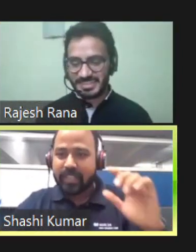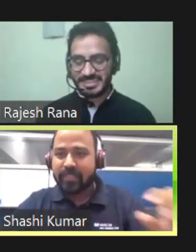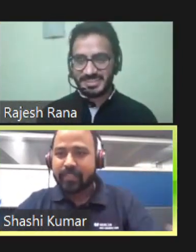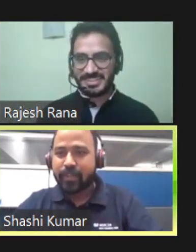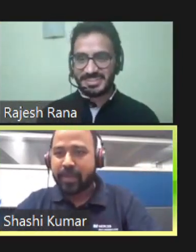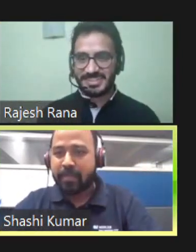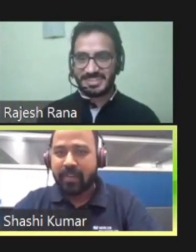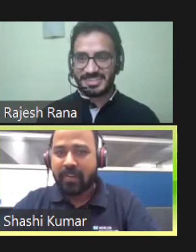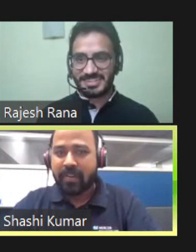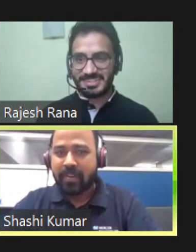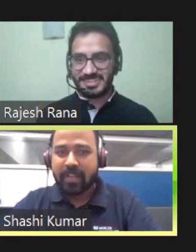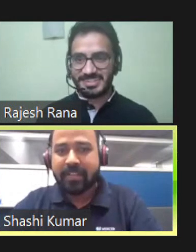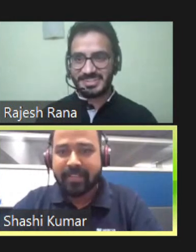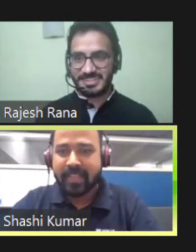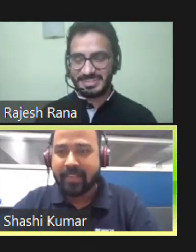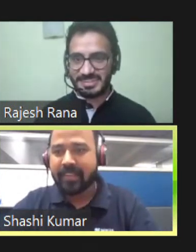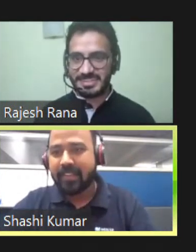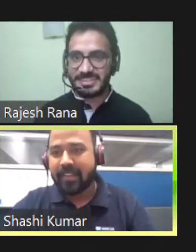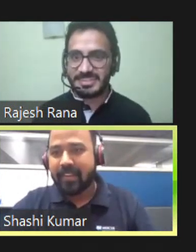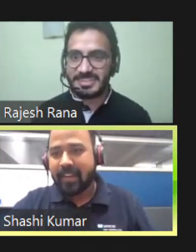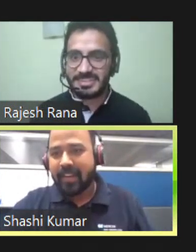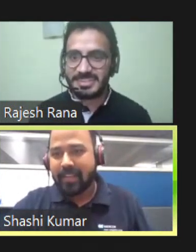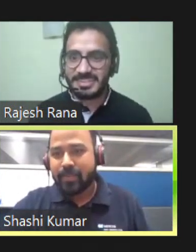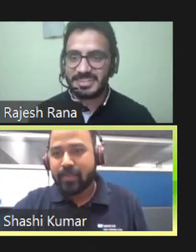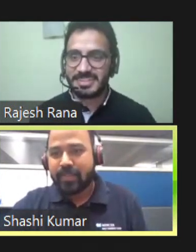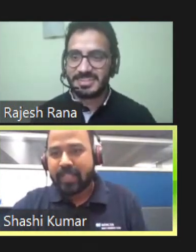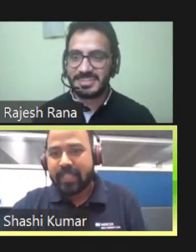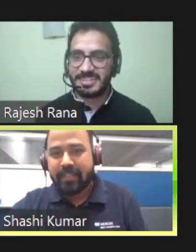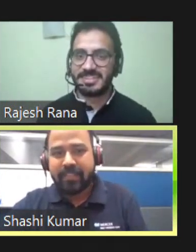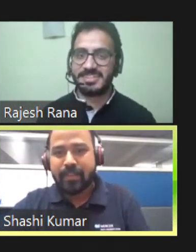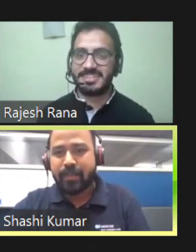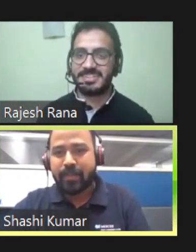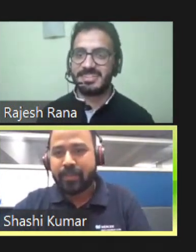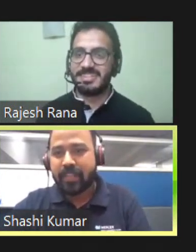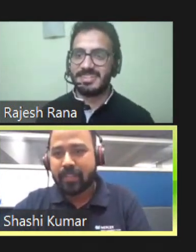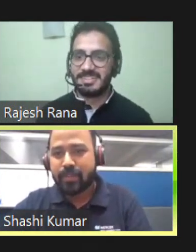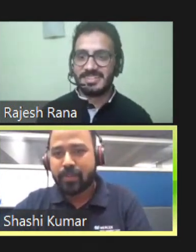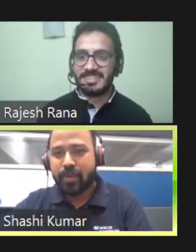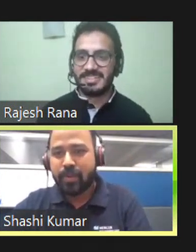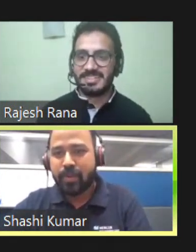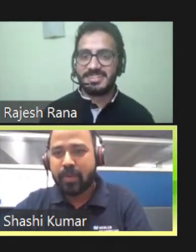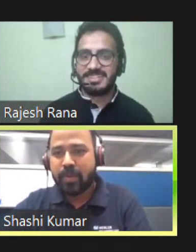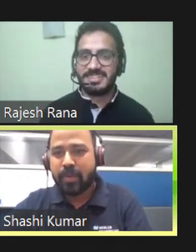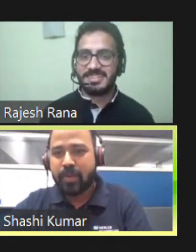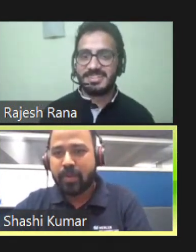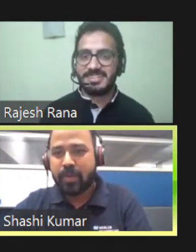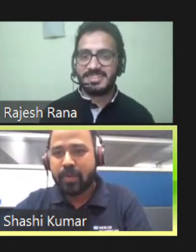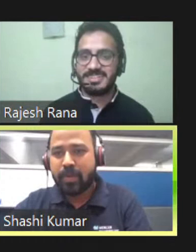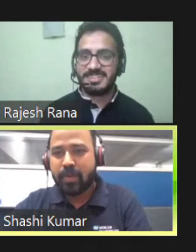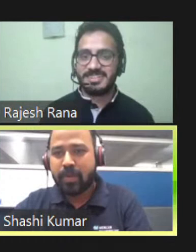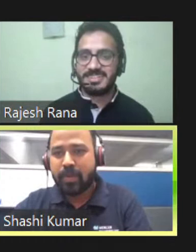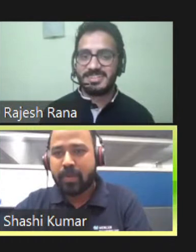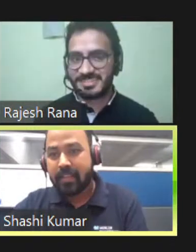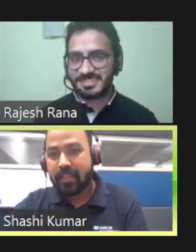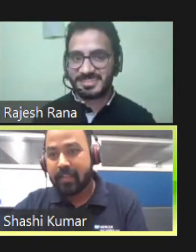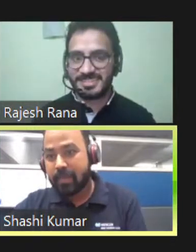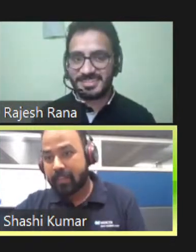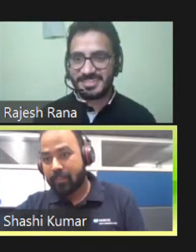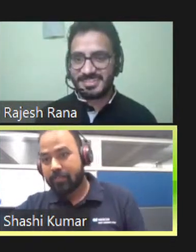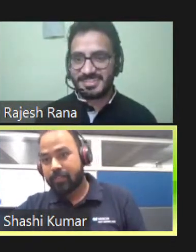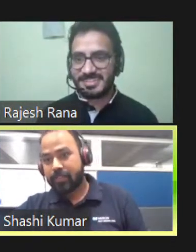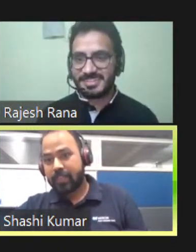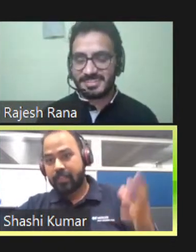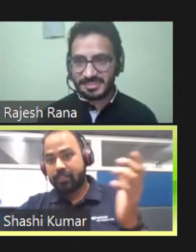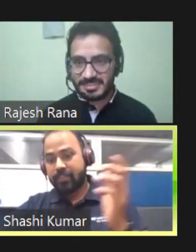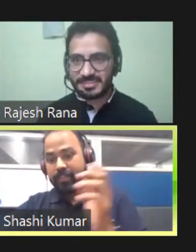for this theory part. I think, and it was really good to know about the things which are in the